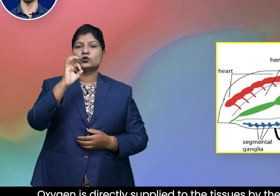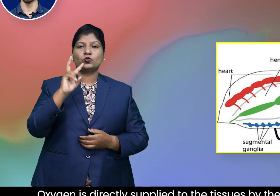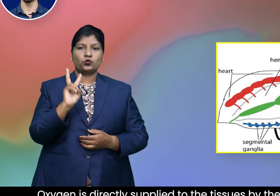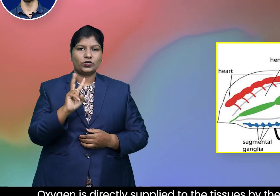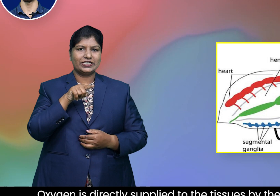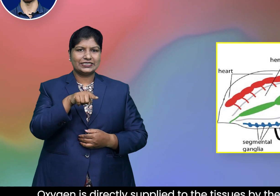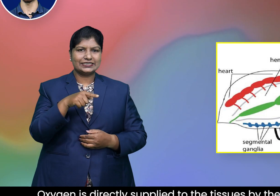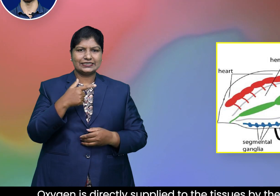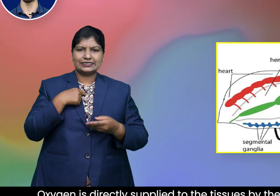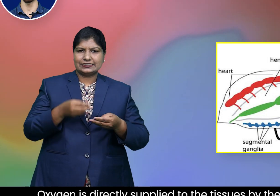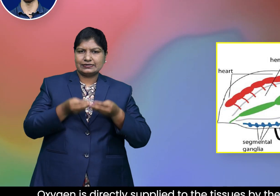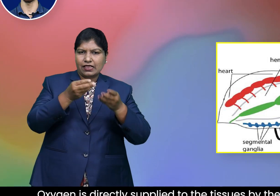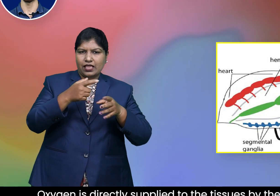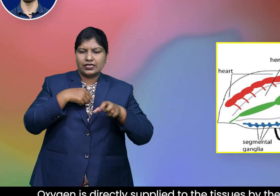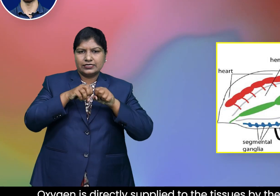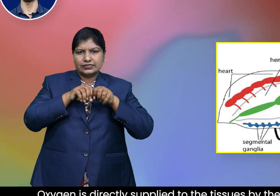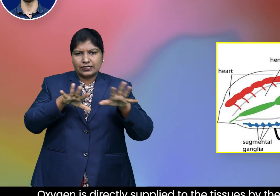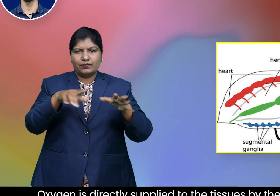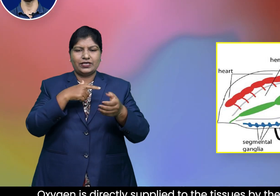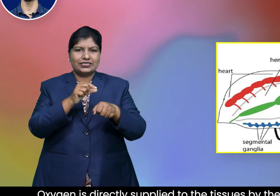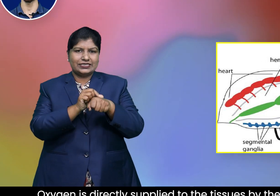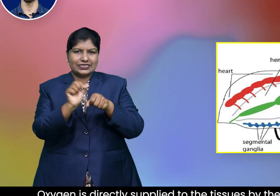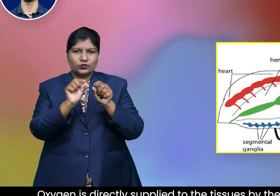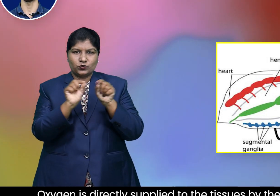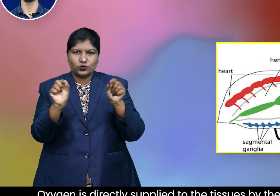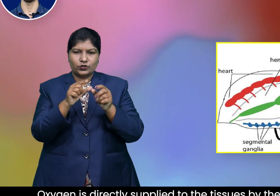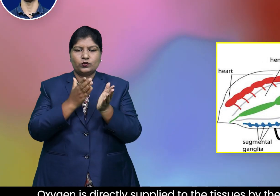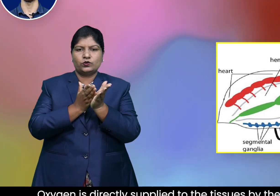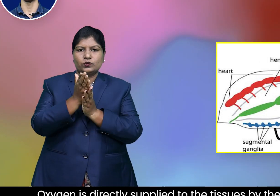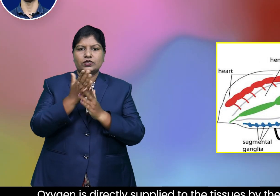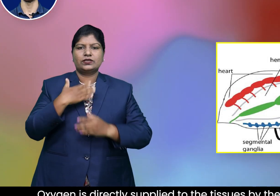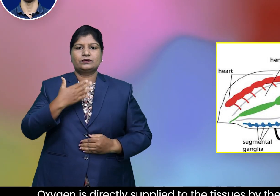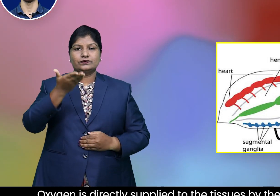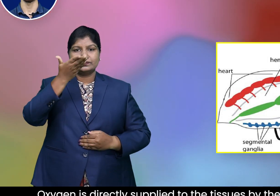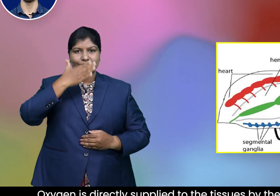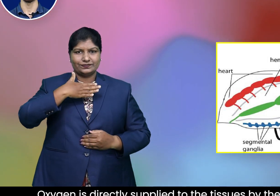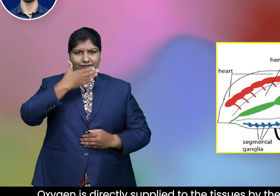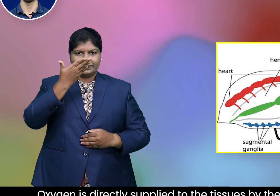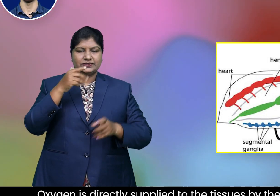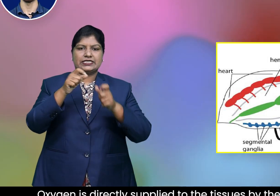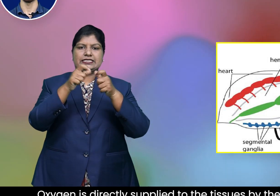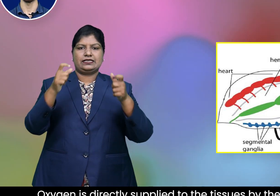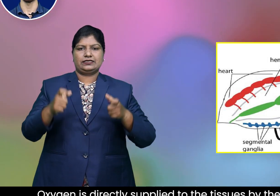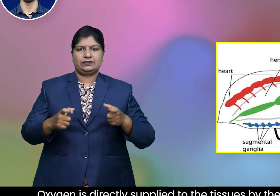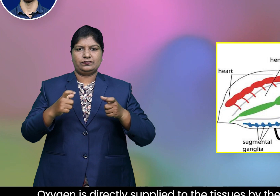Oxygen is directly supplied to the tissue by respiratory system.